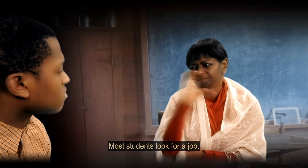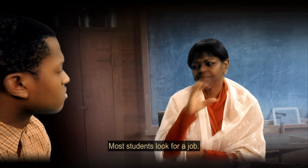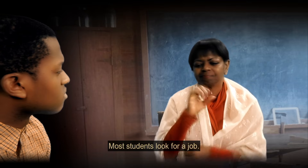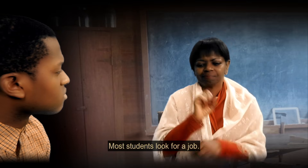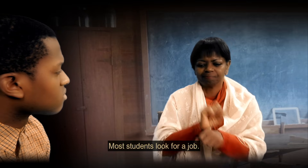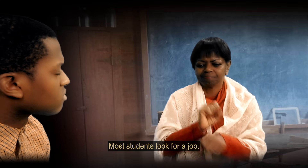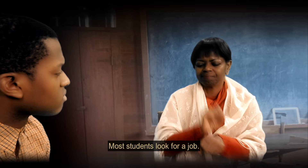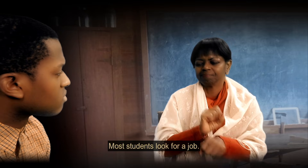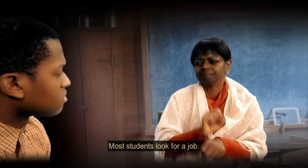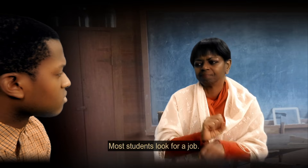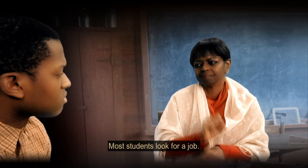job.